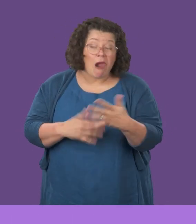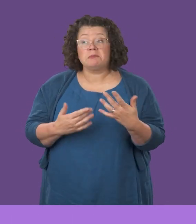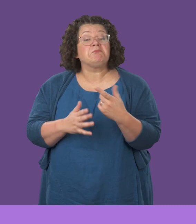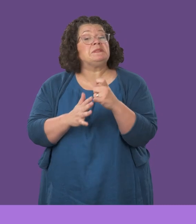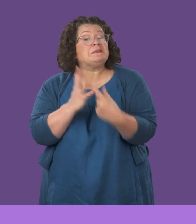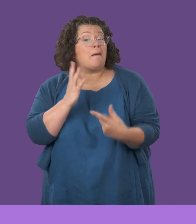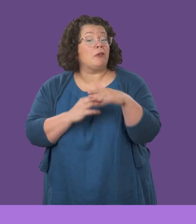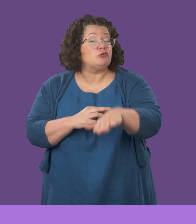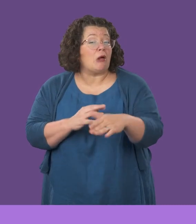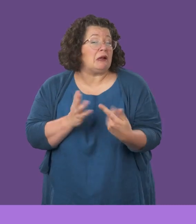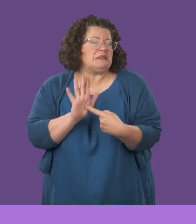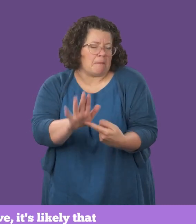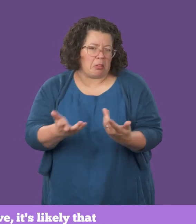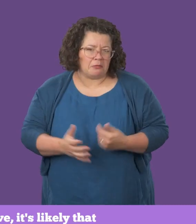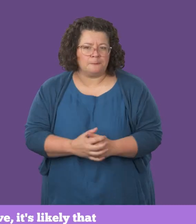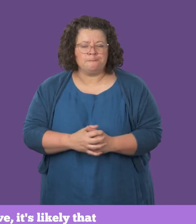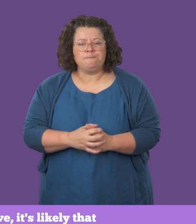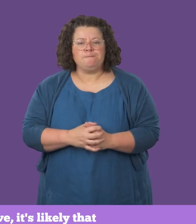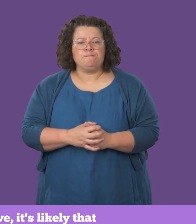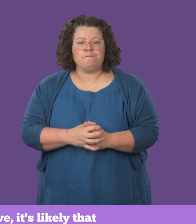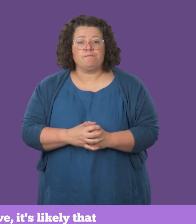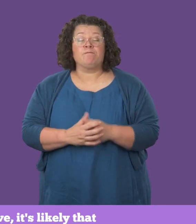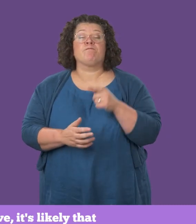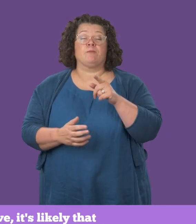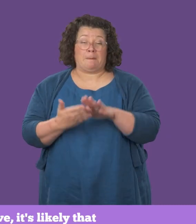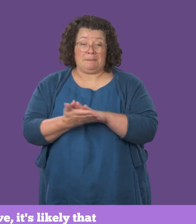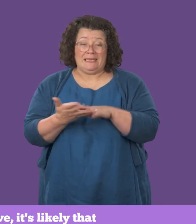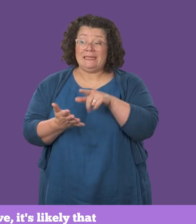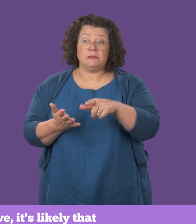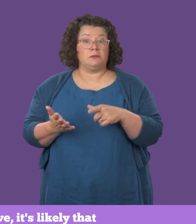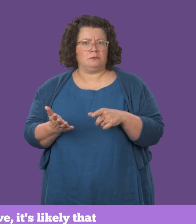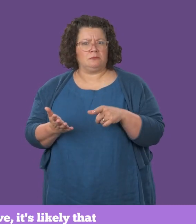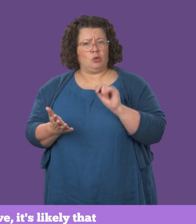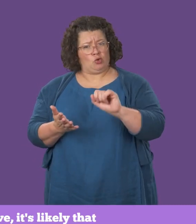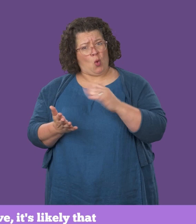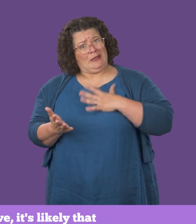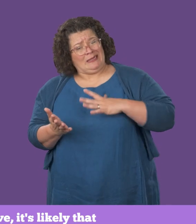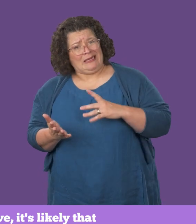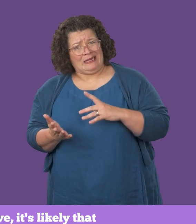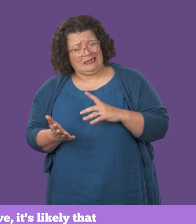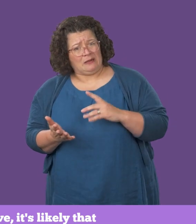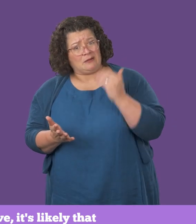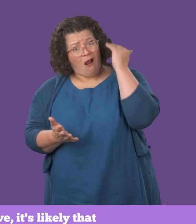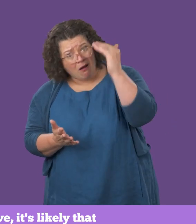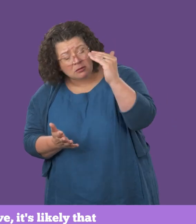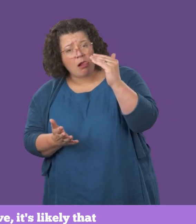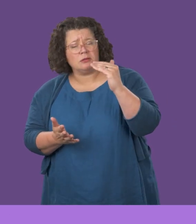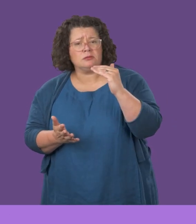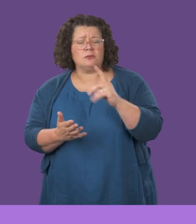child, if you're going to have, or it's likely that you'll have needs as an adult, so adult social care